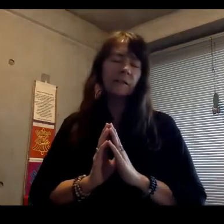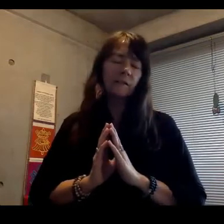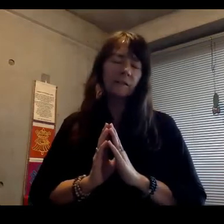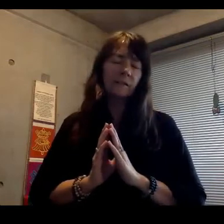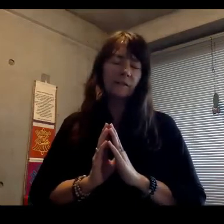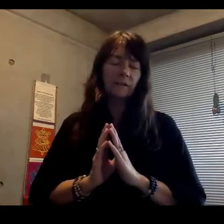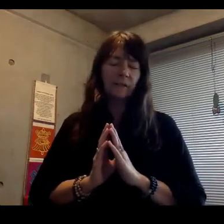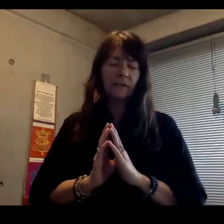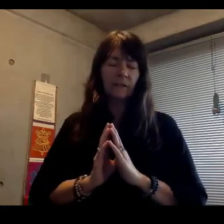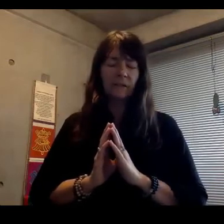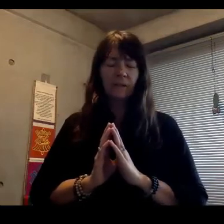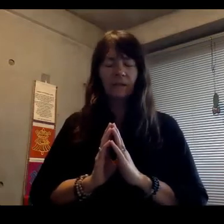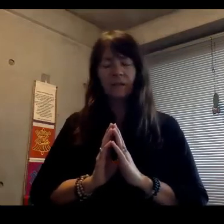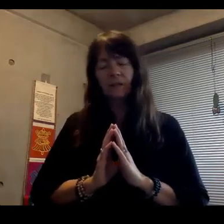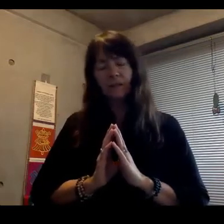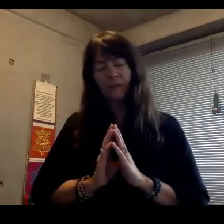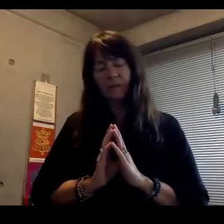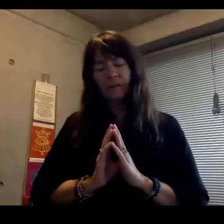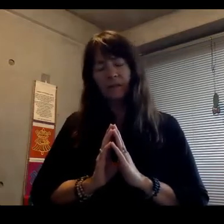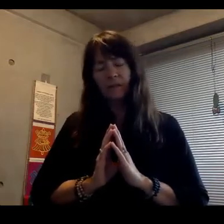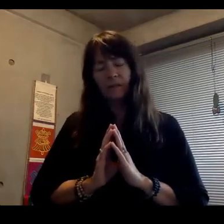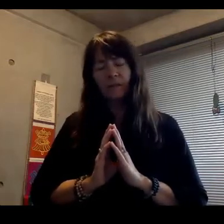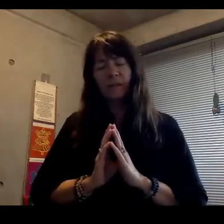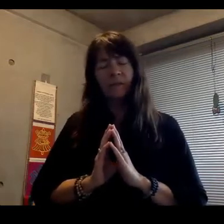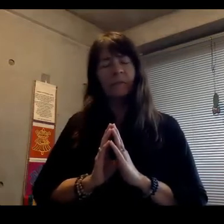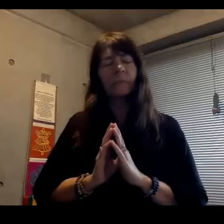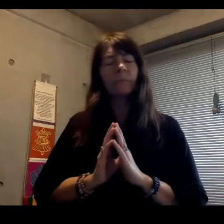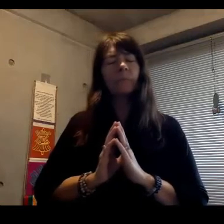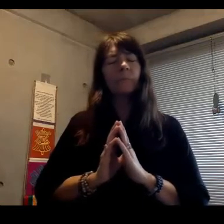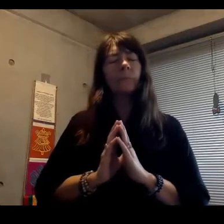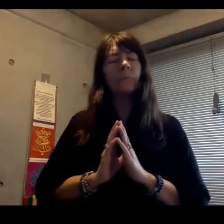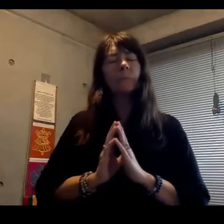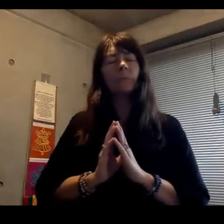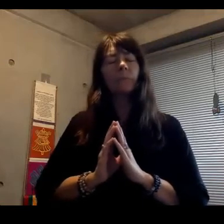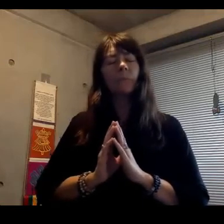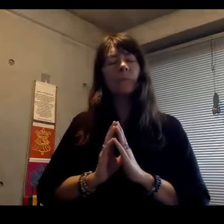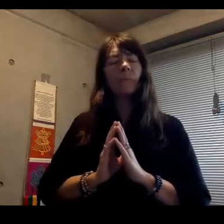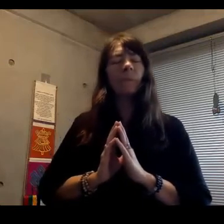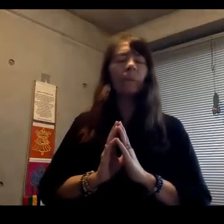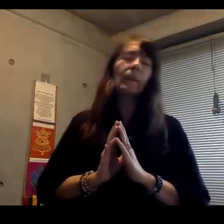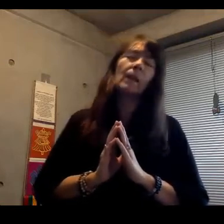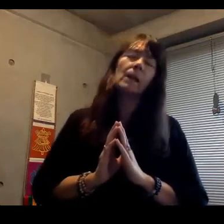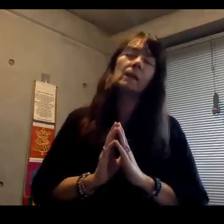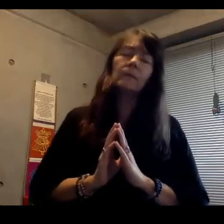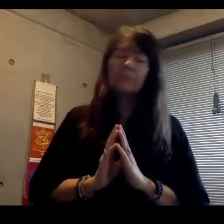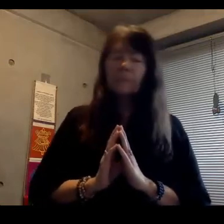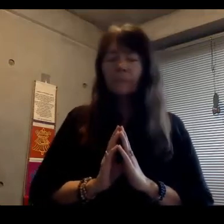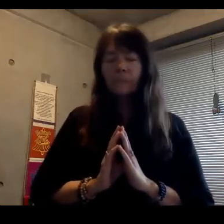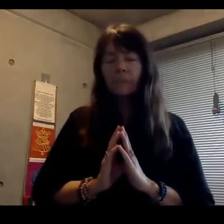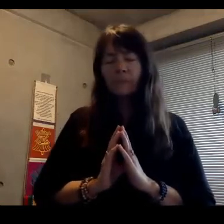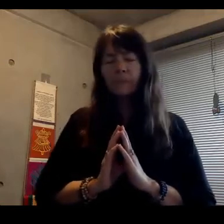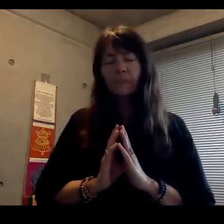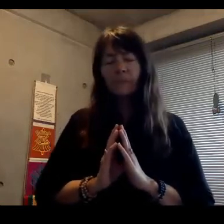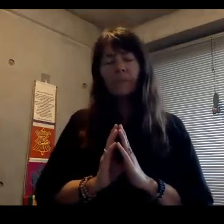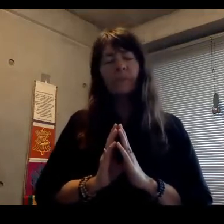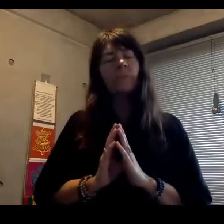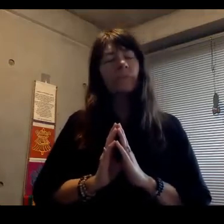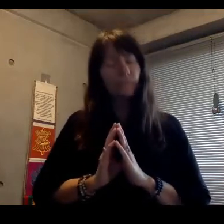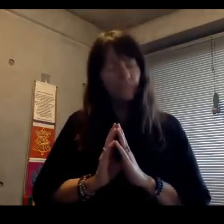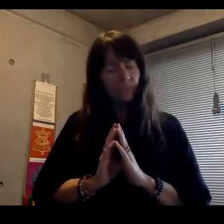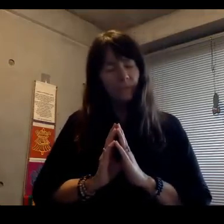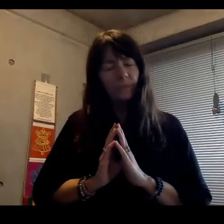universe, in the last session, you spoke about people feeling small when their ego is large and they